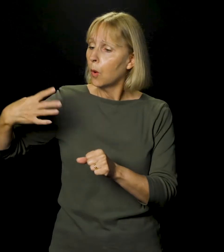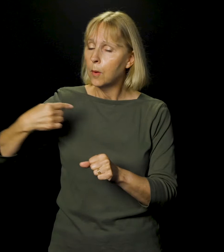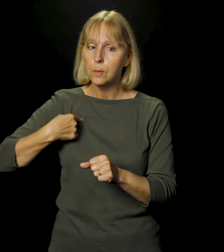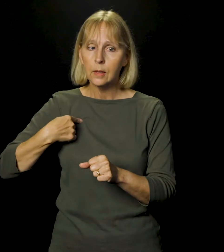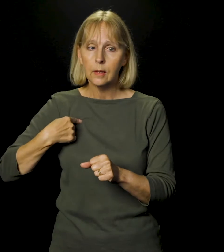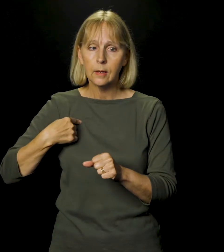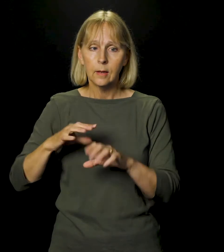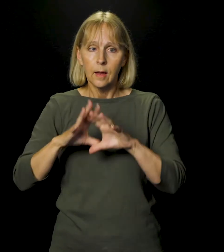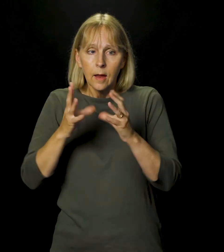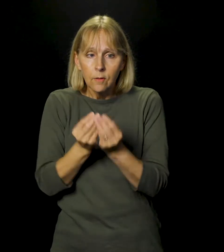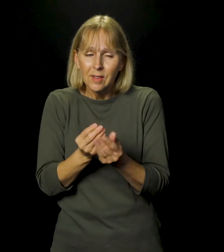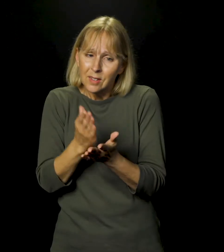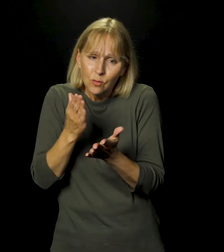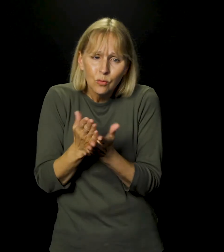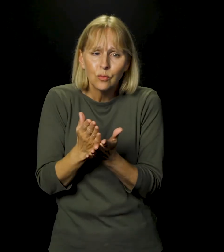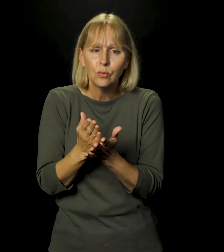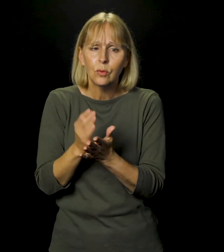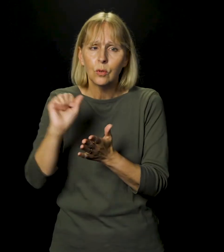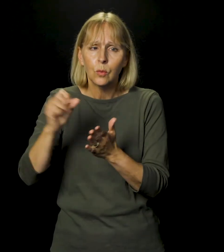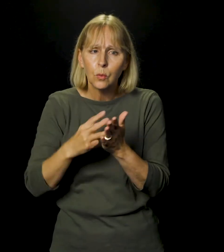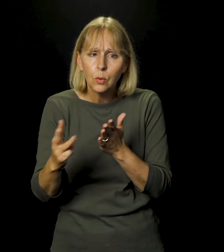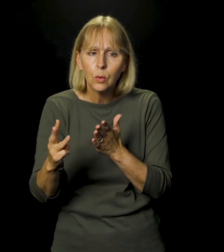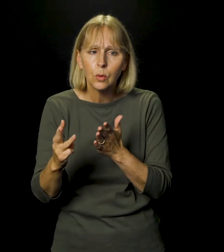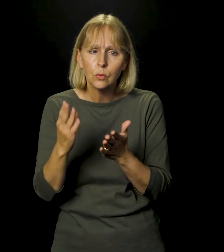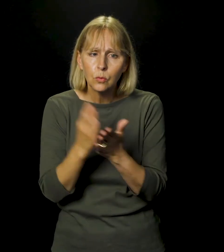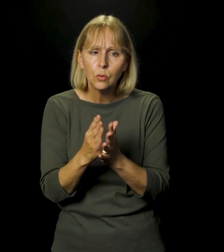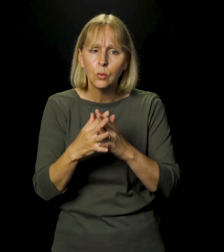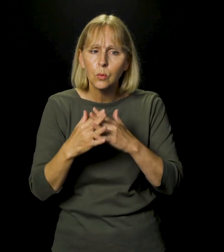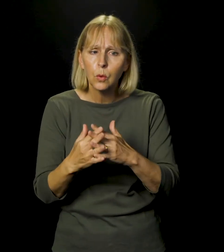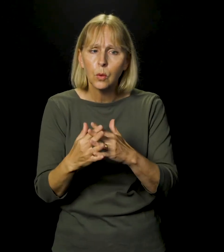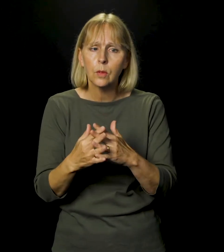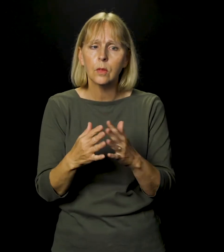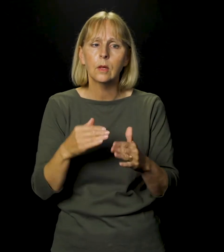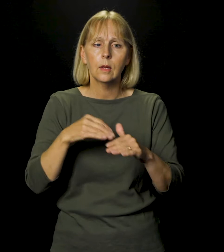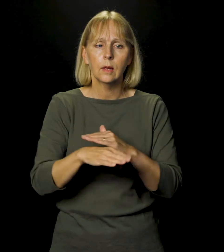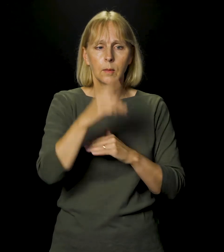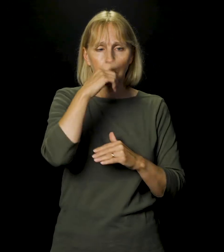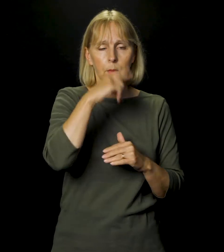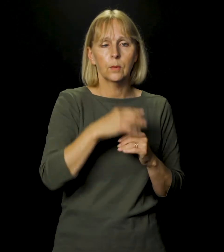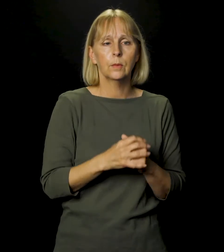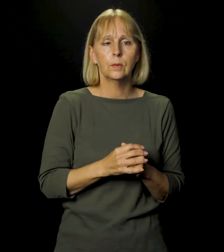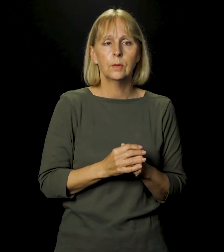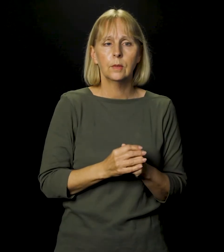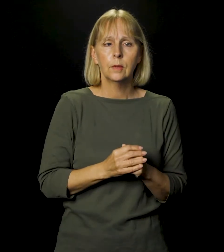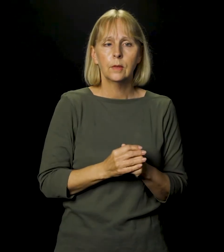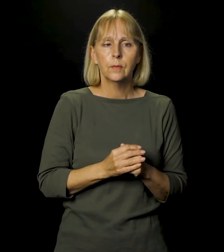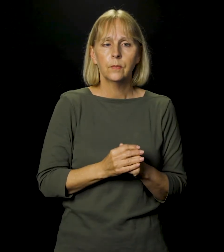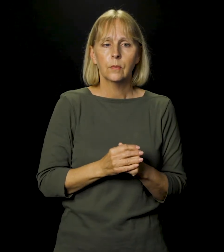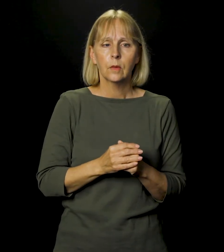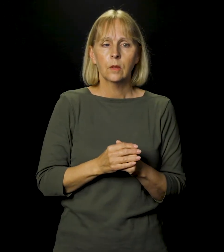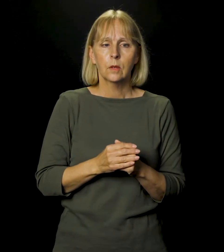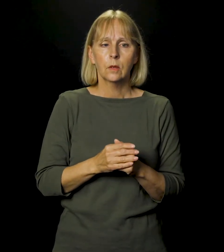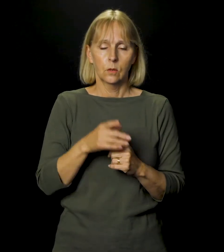worth? God, would you show me what is truly of value within people? That you would see